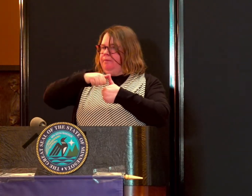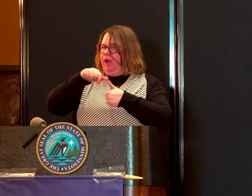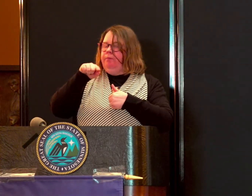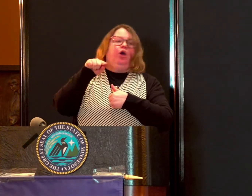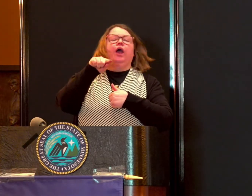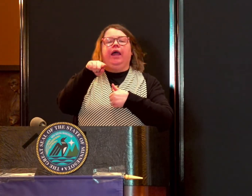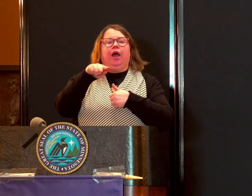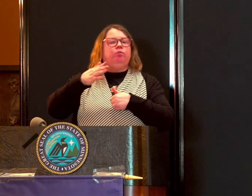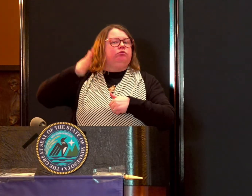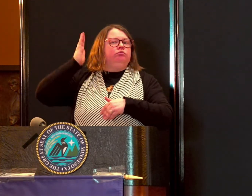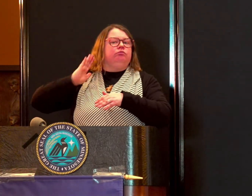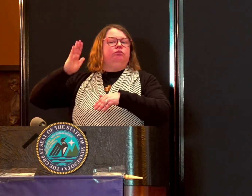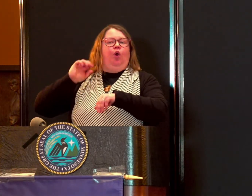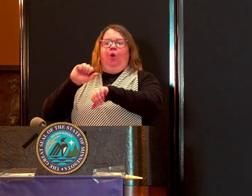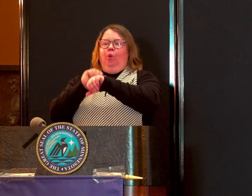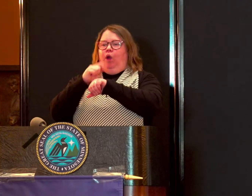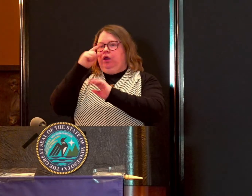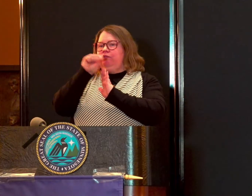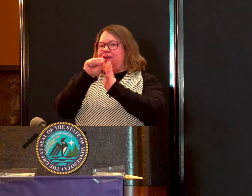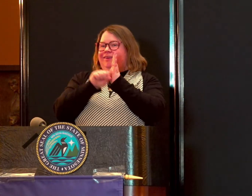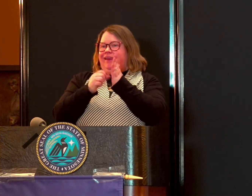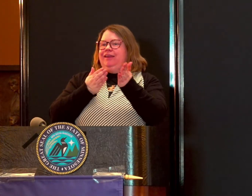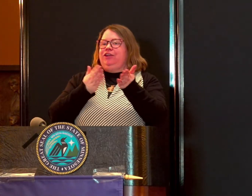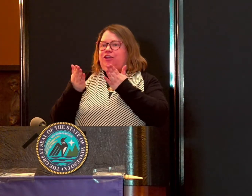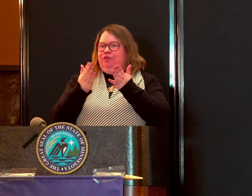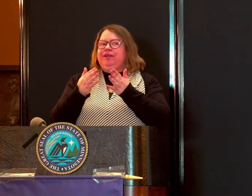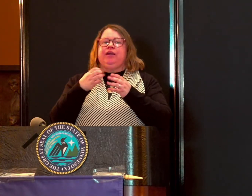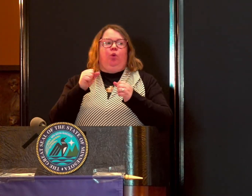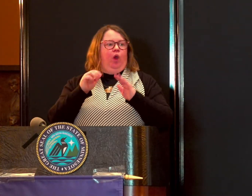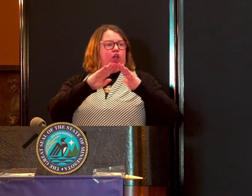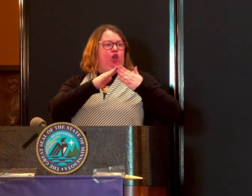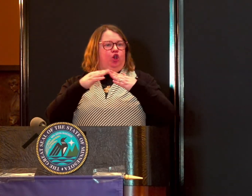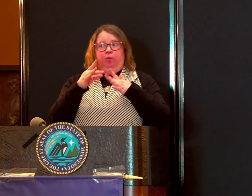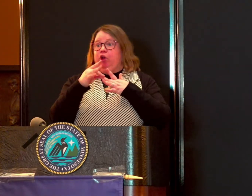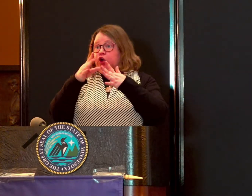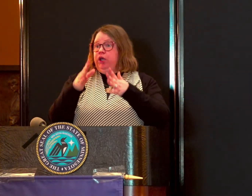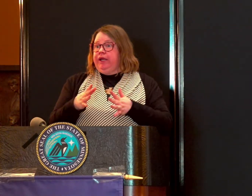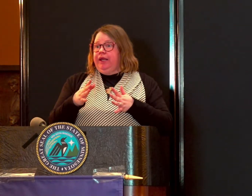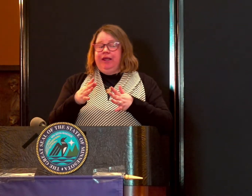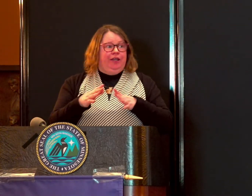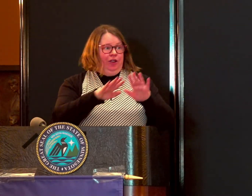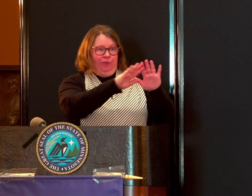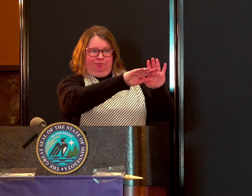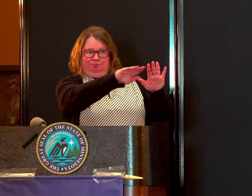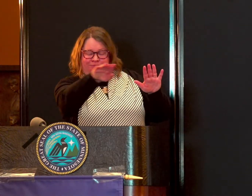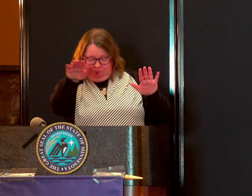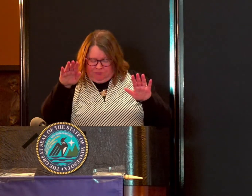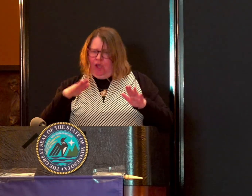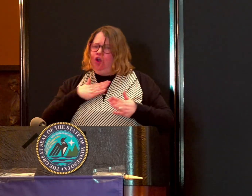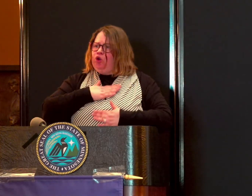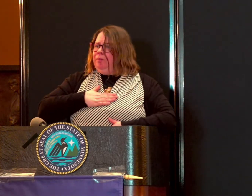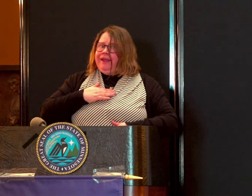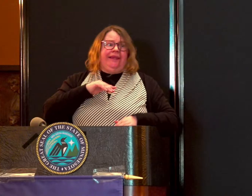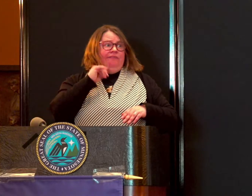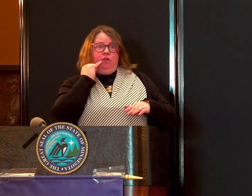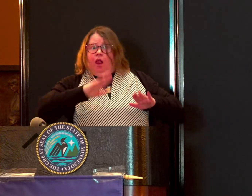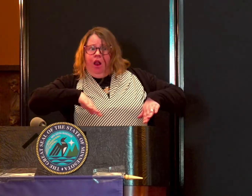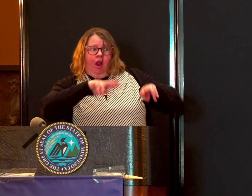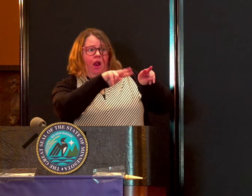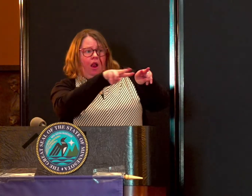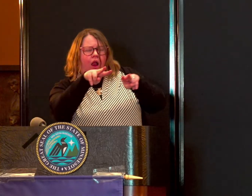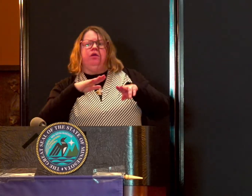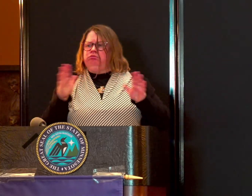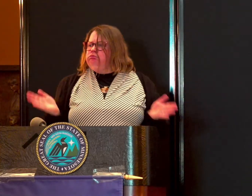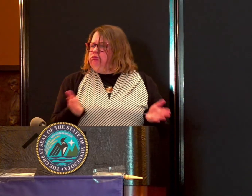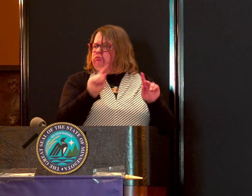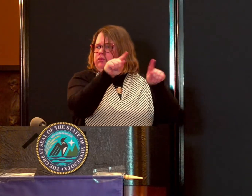Bob Cook, if you might recall, was a former employee with State Services and a community leader.